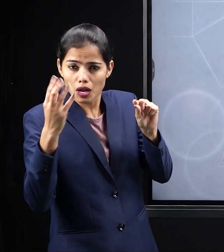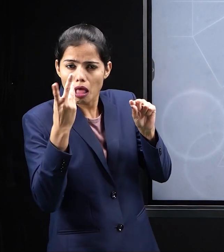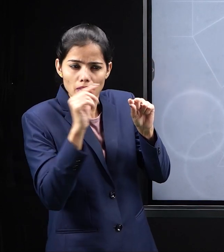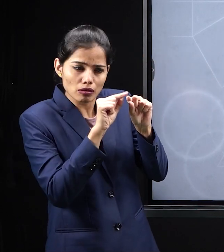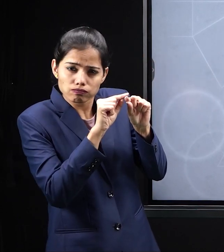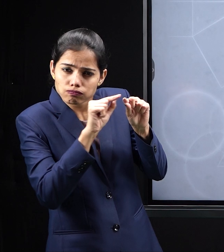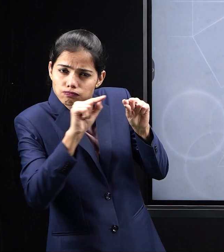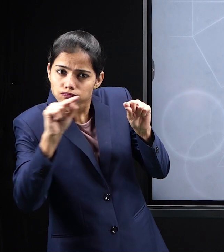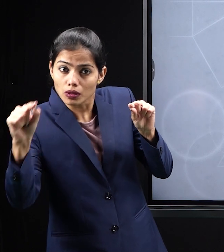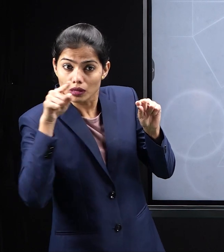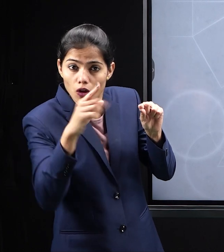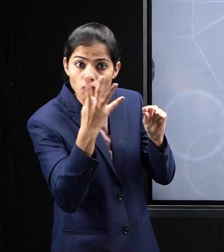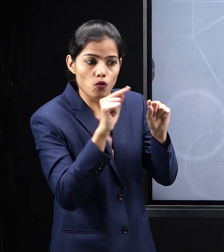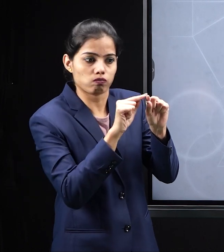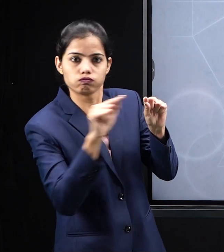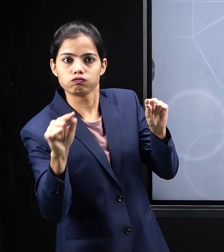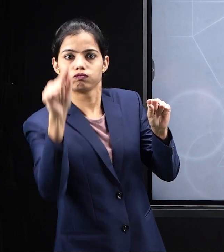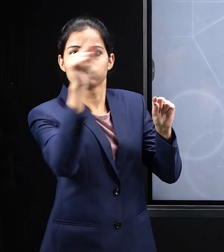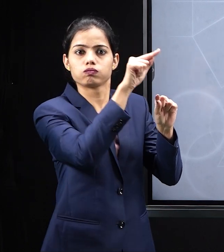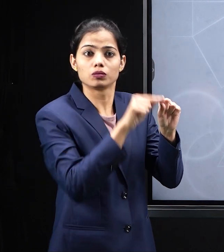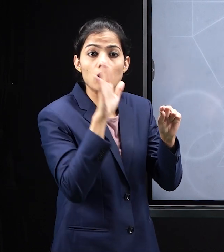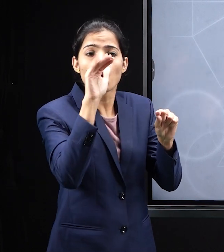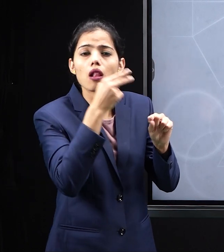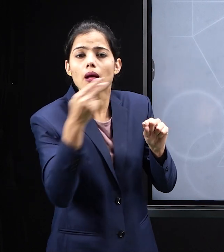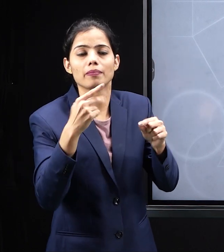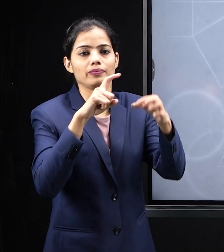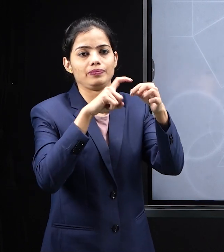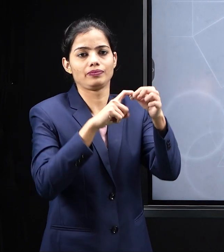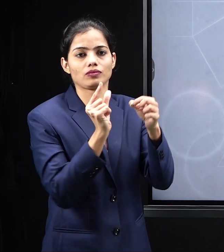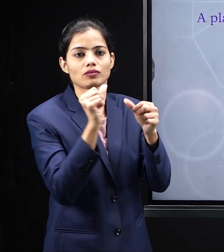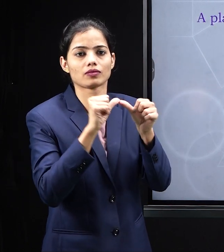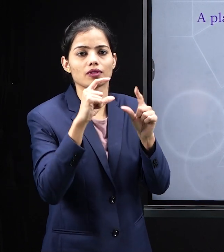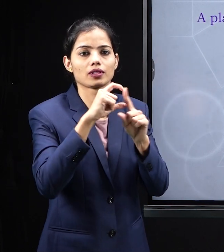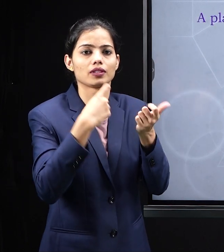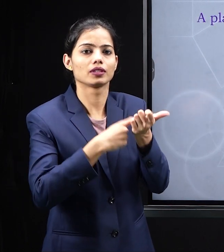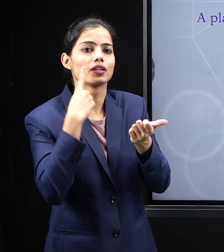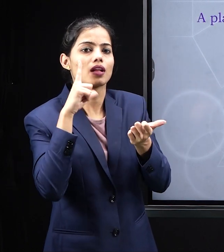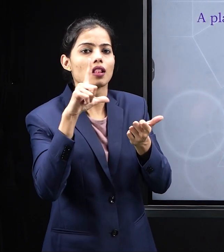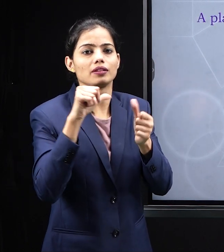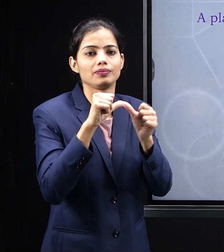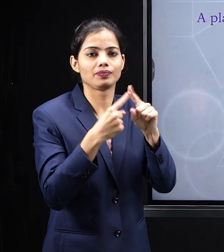Quadrilateral. A plane figure bounded by four sides is called a quadrilateral.